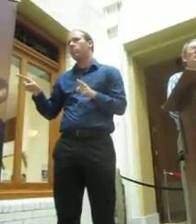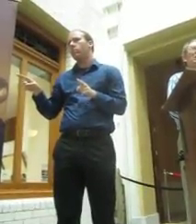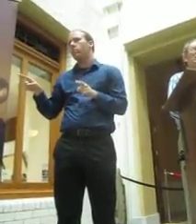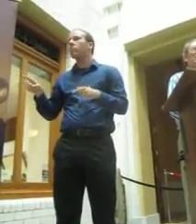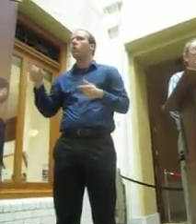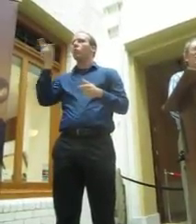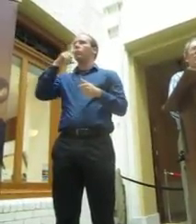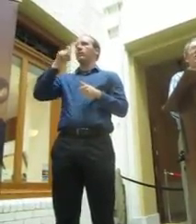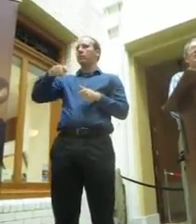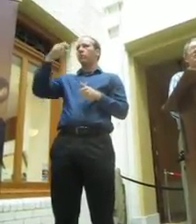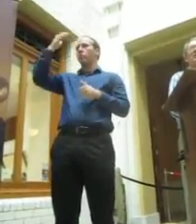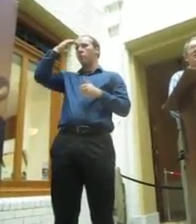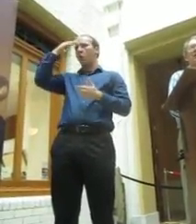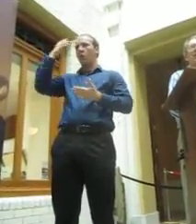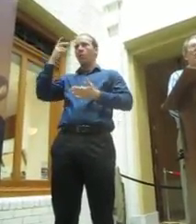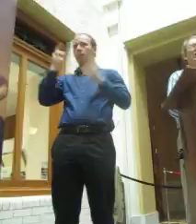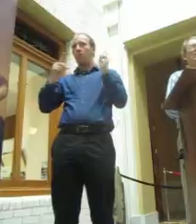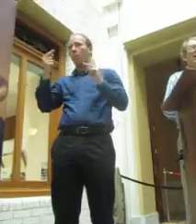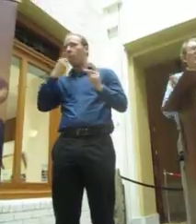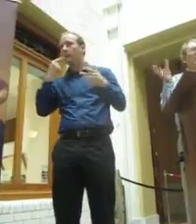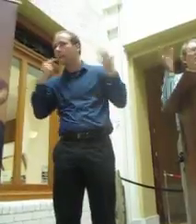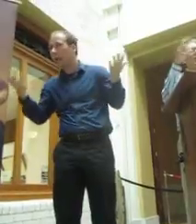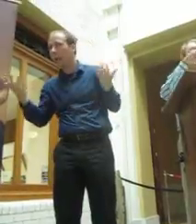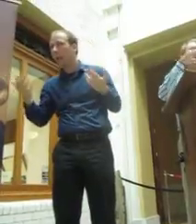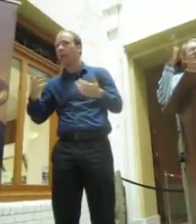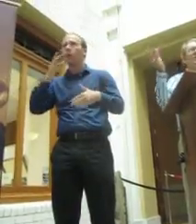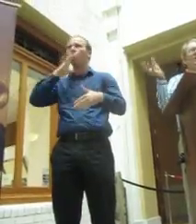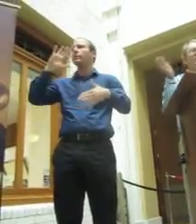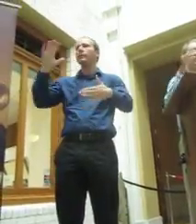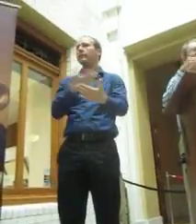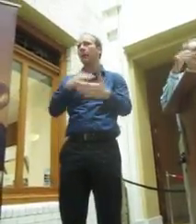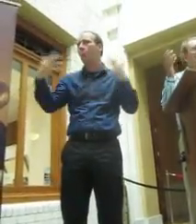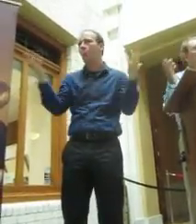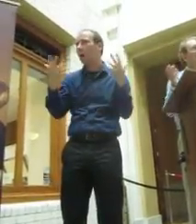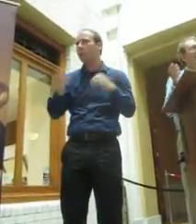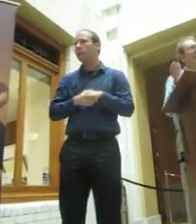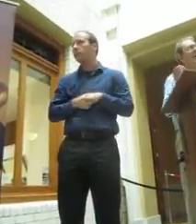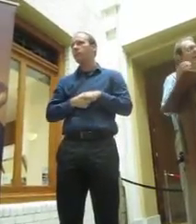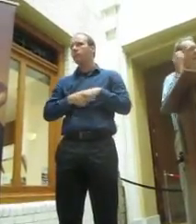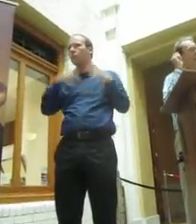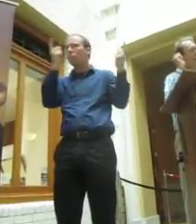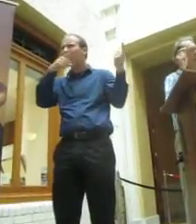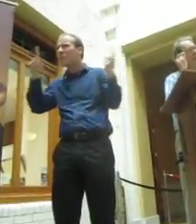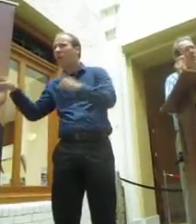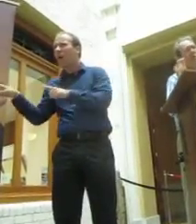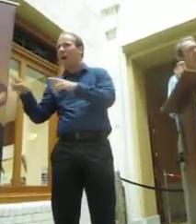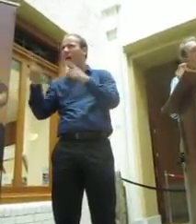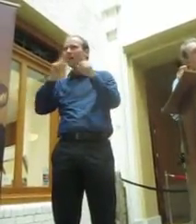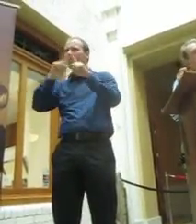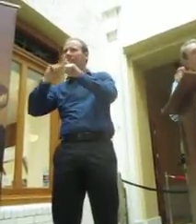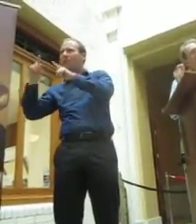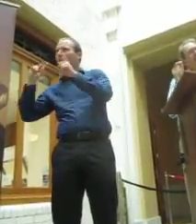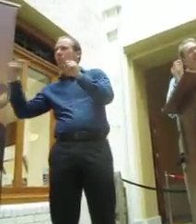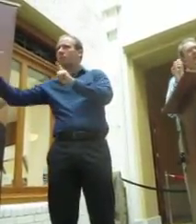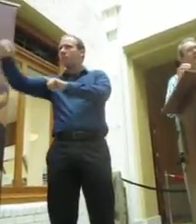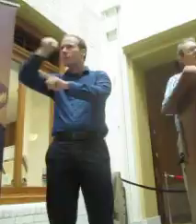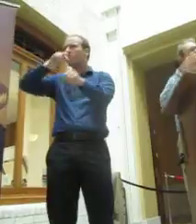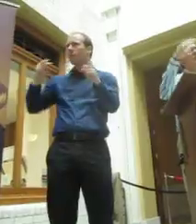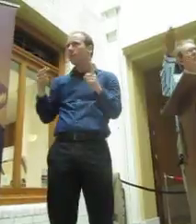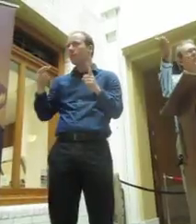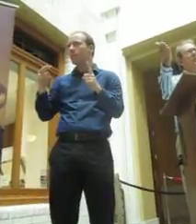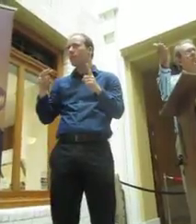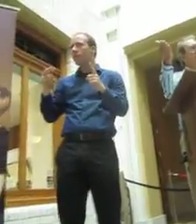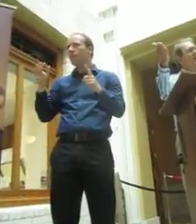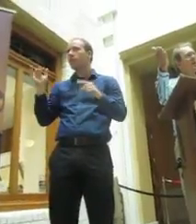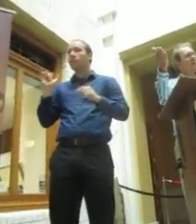what is being said, what is being sung, what is happening in all these various dimensions that As the court once observed about the Redskins,